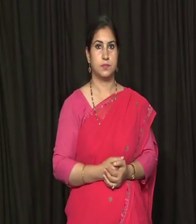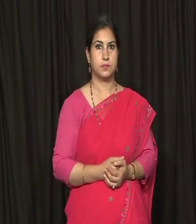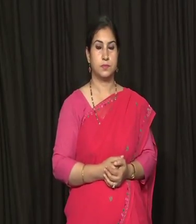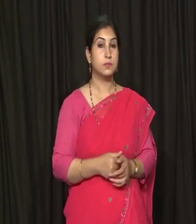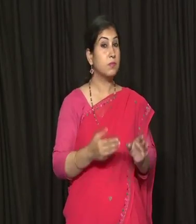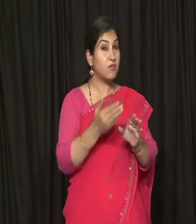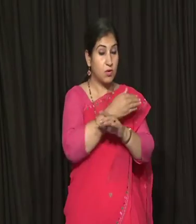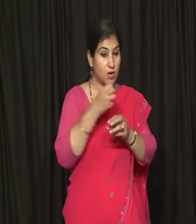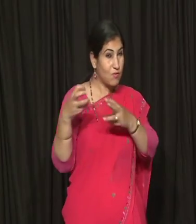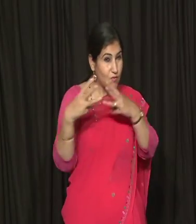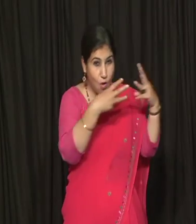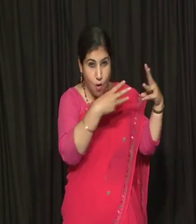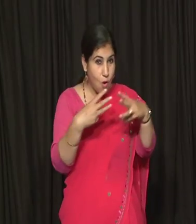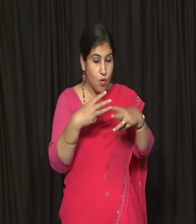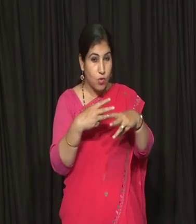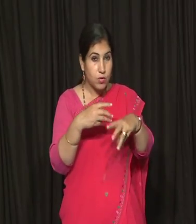During war against Austria,